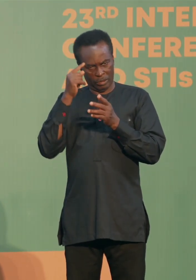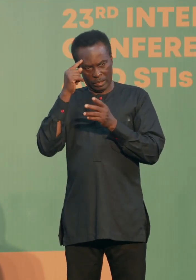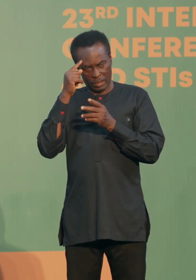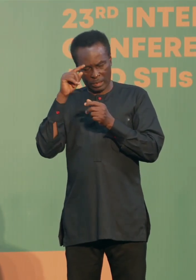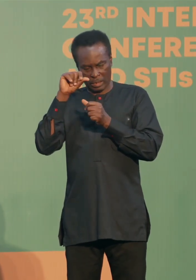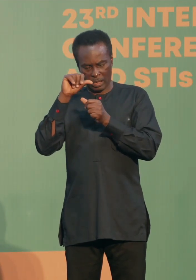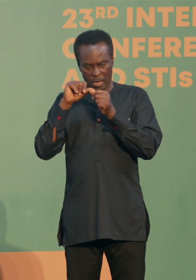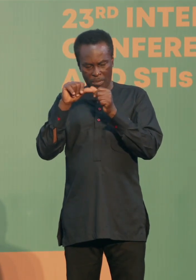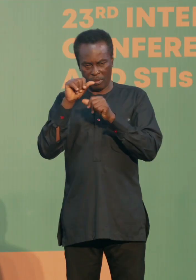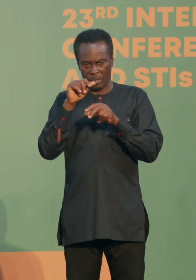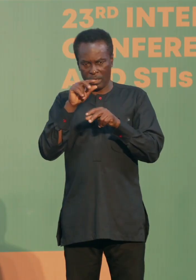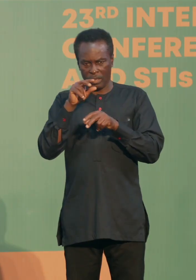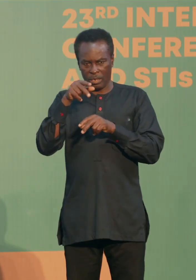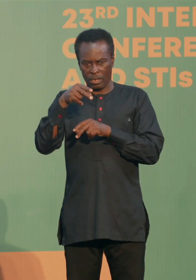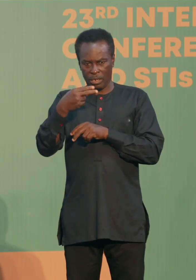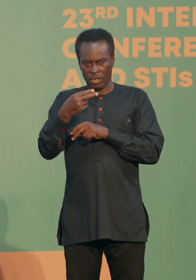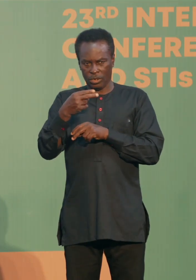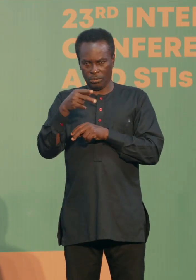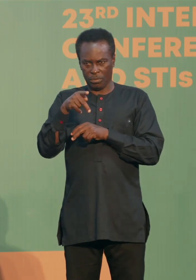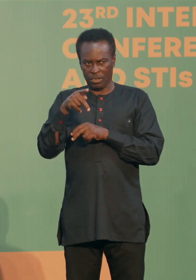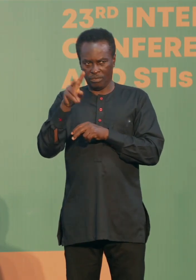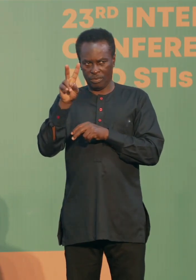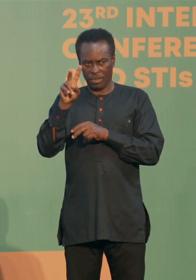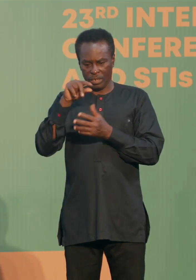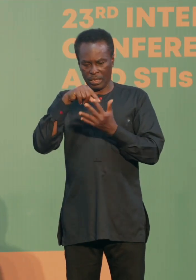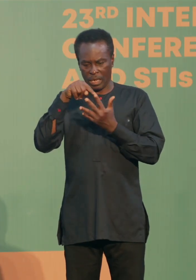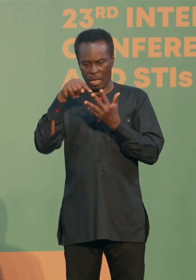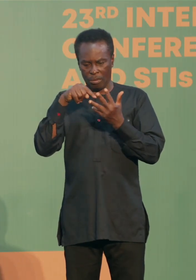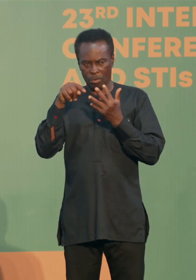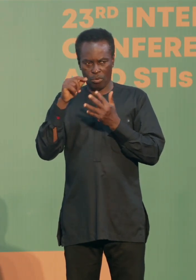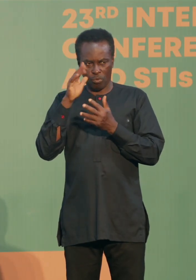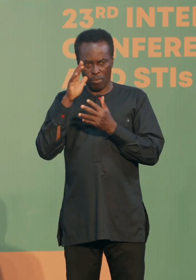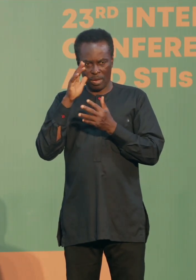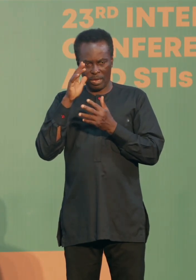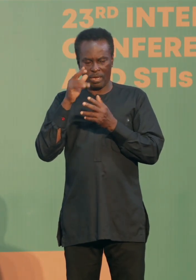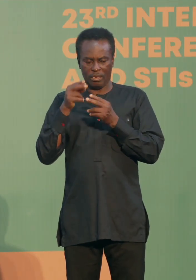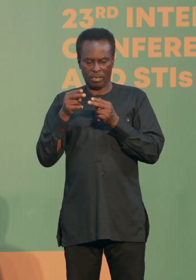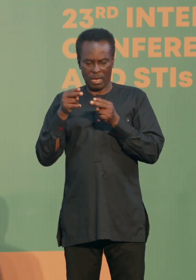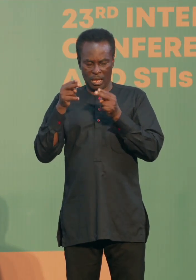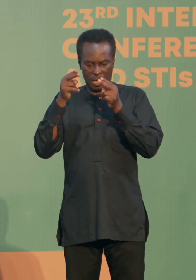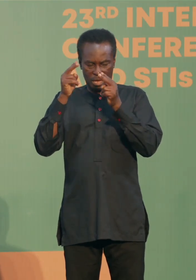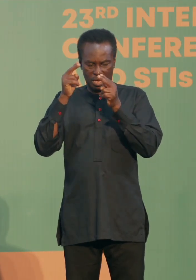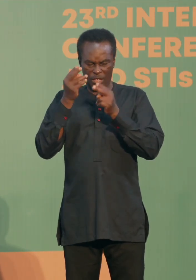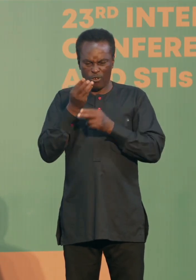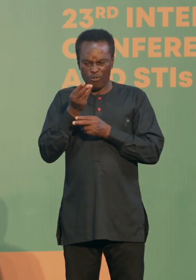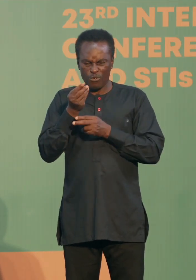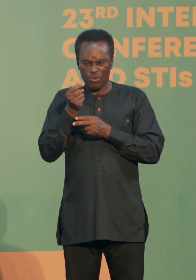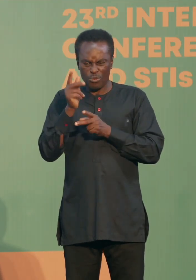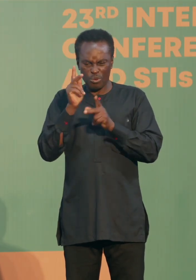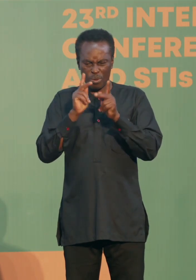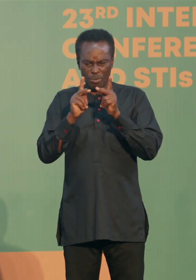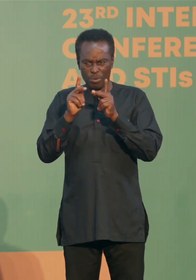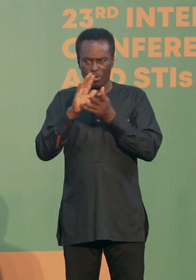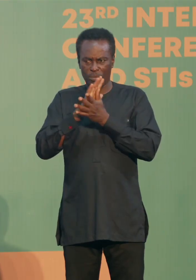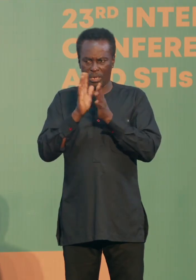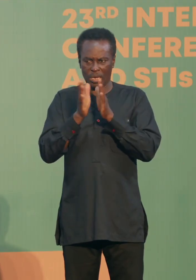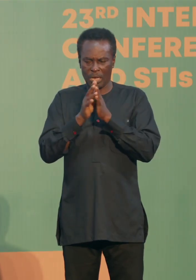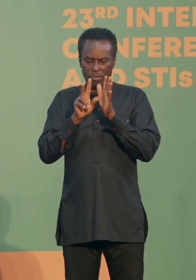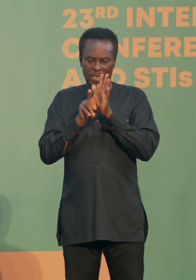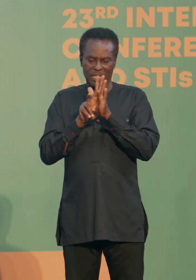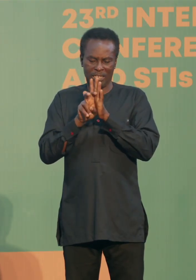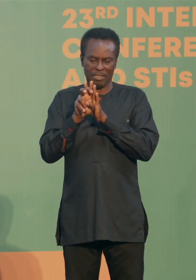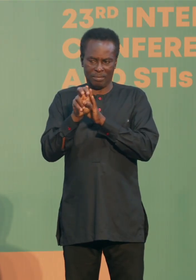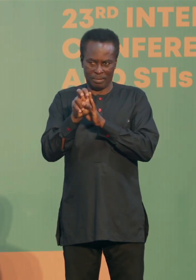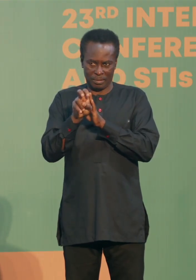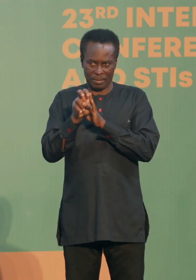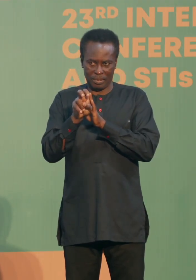that HPV among women is very transient. In other words, only a few people will develop cancer. If you got good, robust